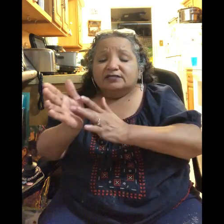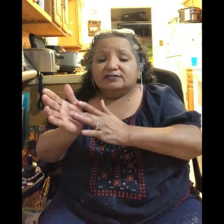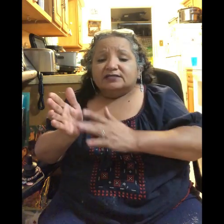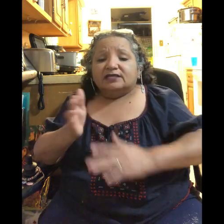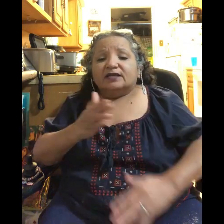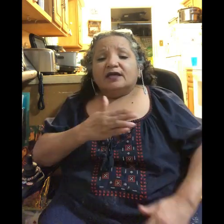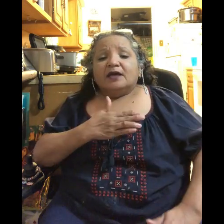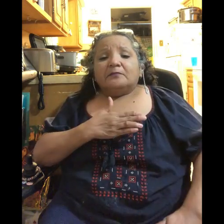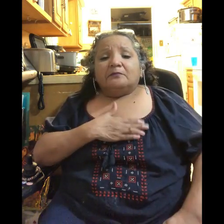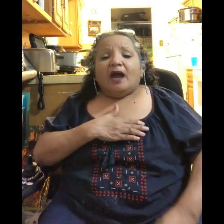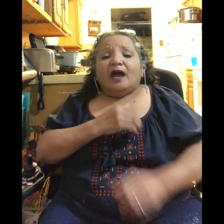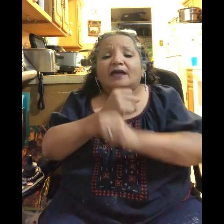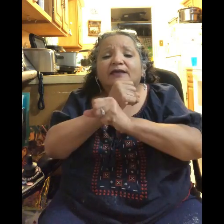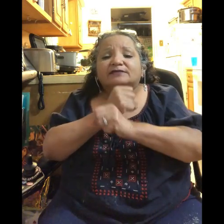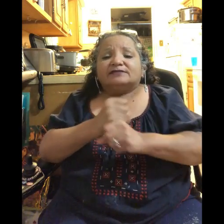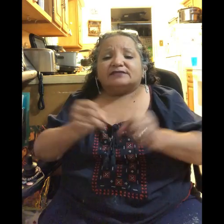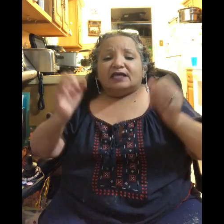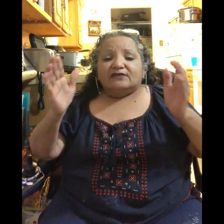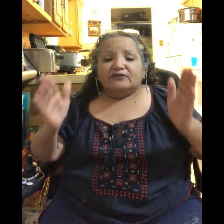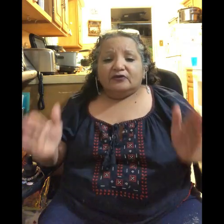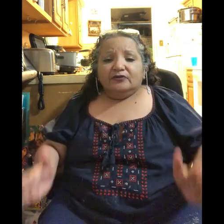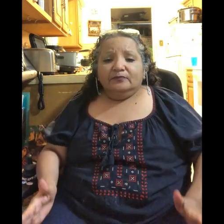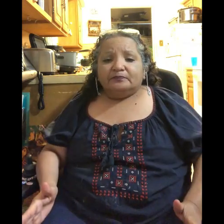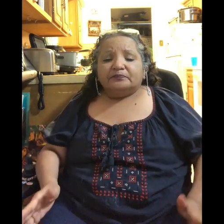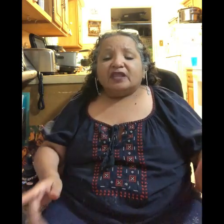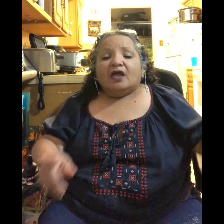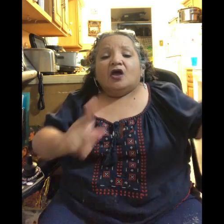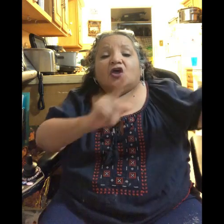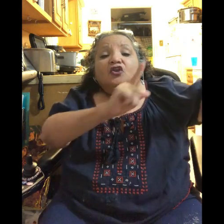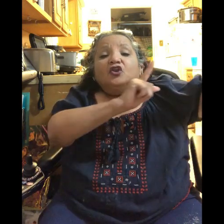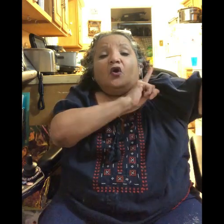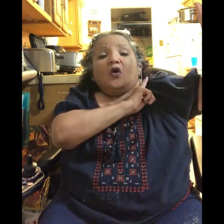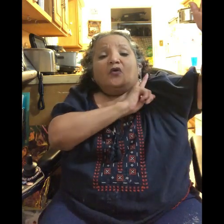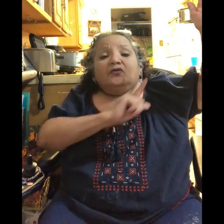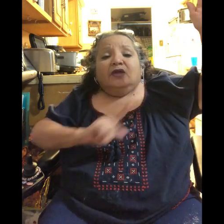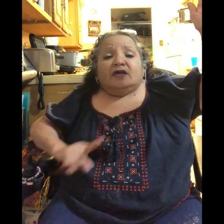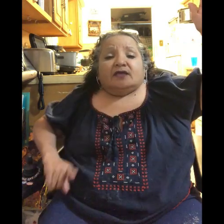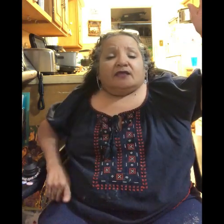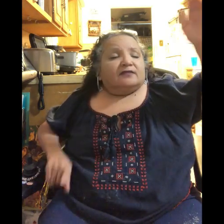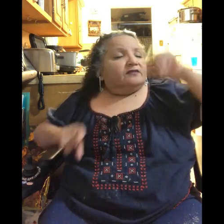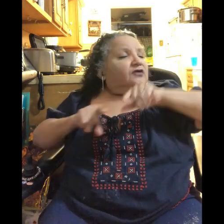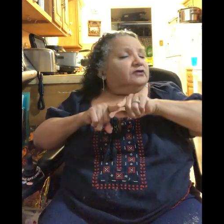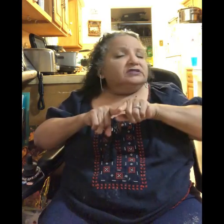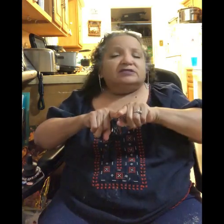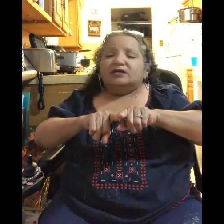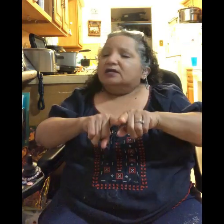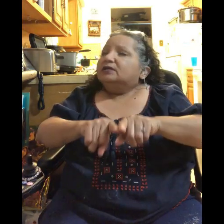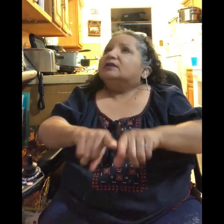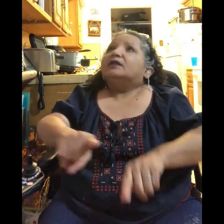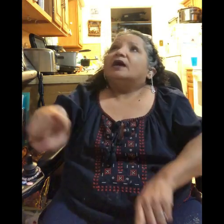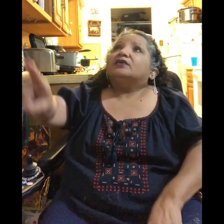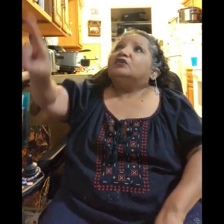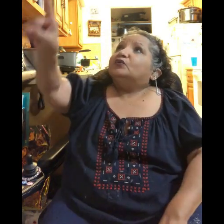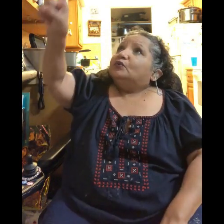Jesus, my Savior, Lord, there is none like you.